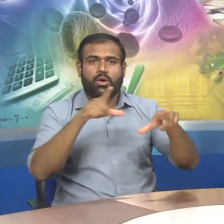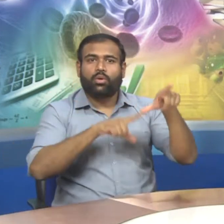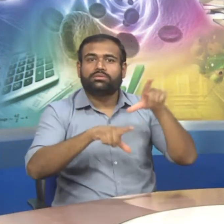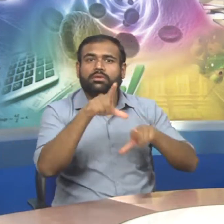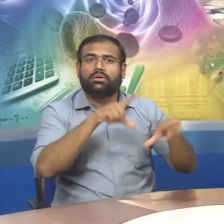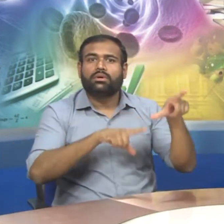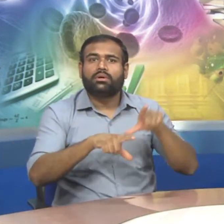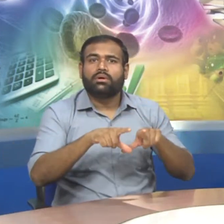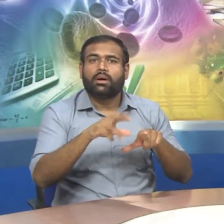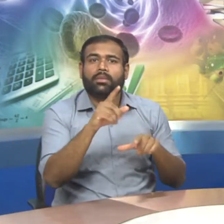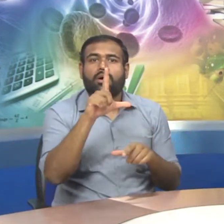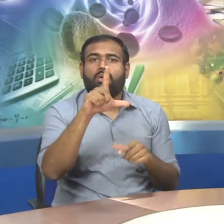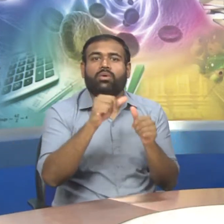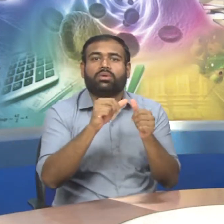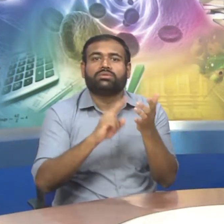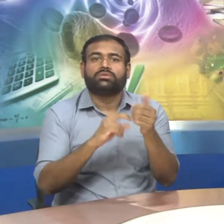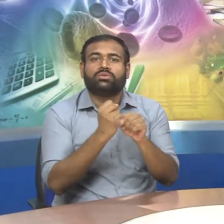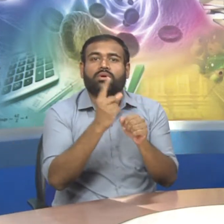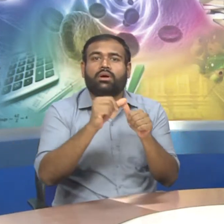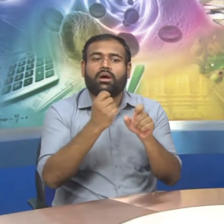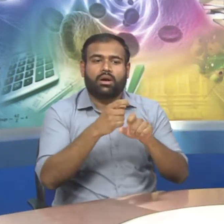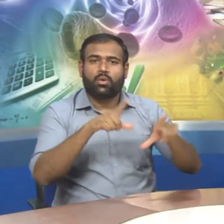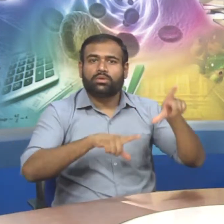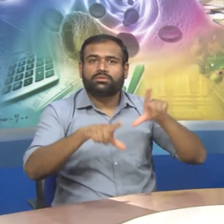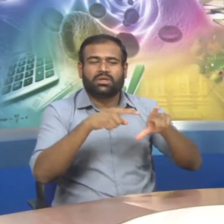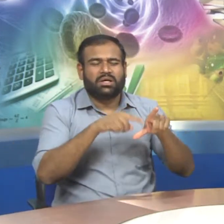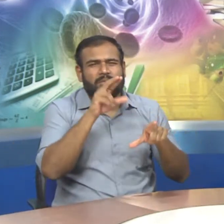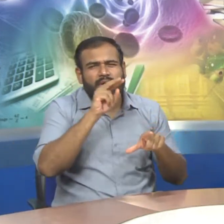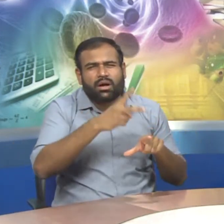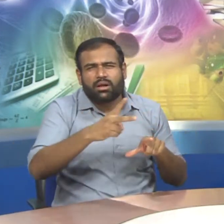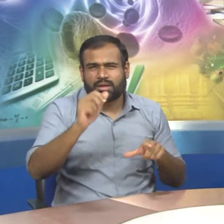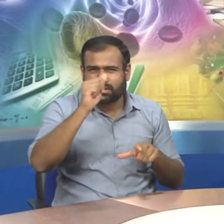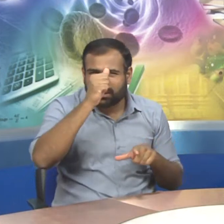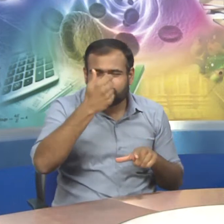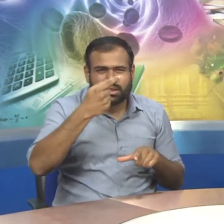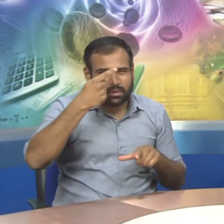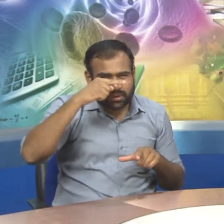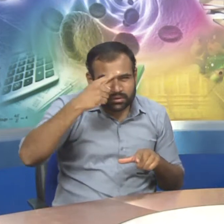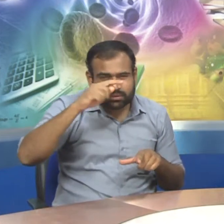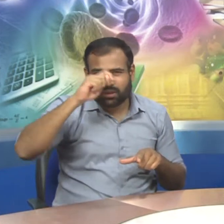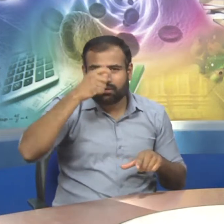See the language word. This is for language.